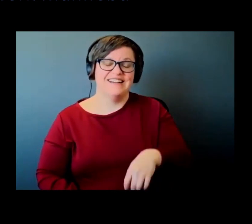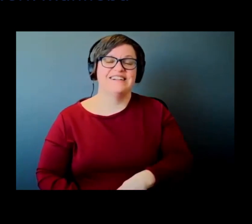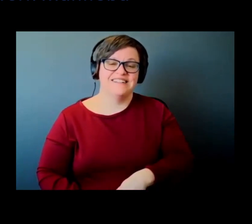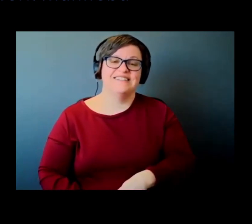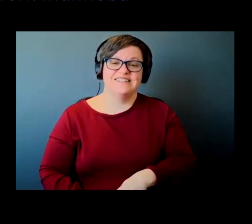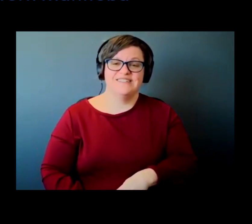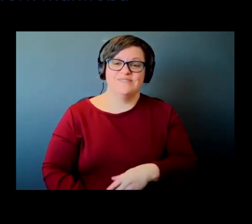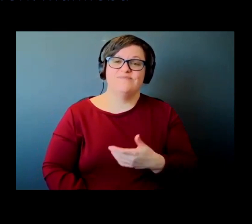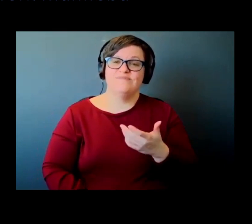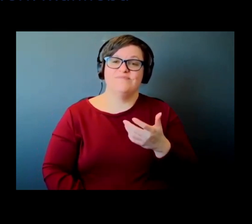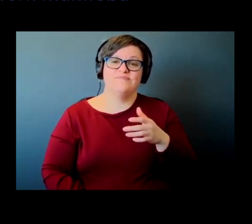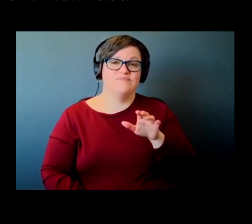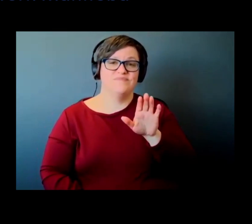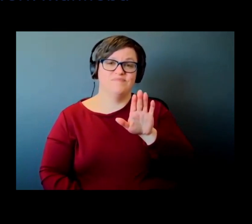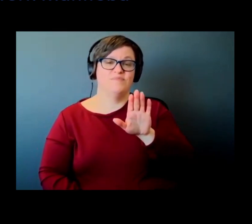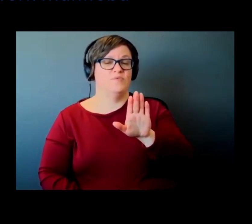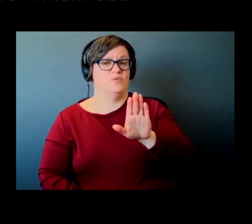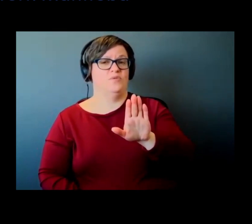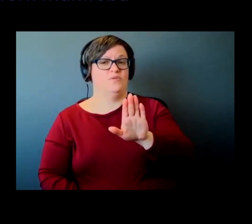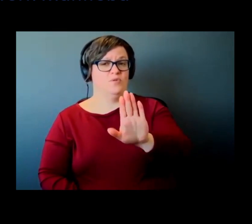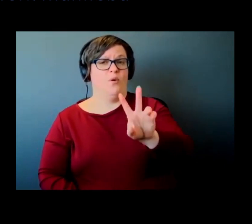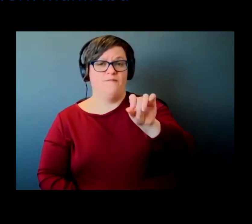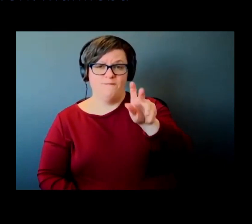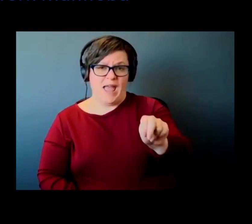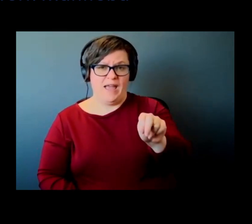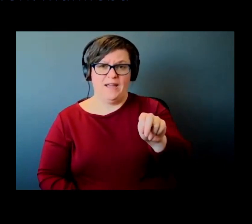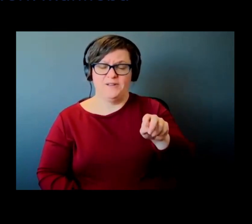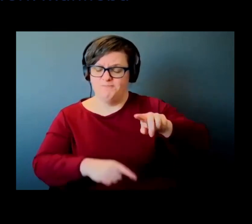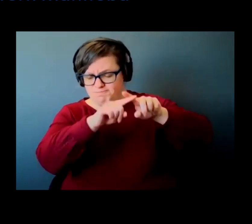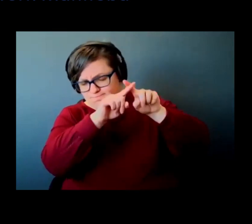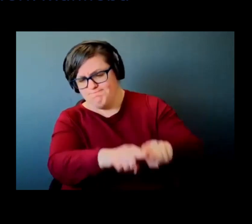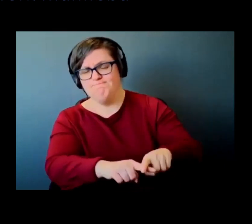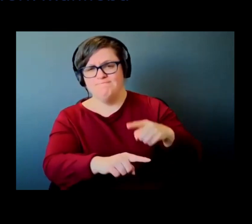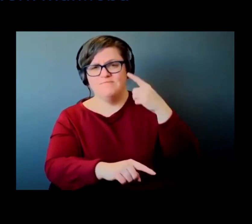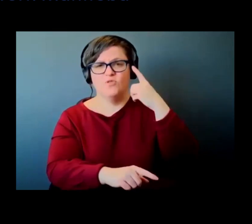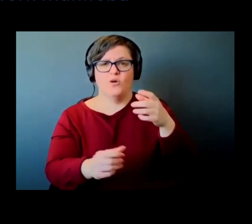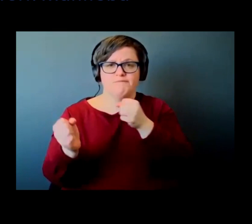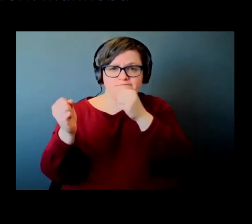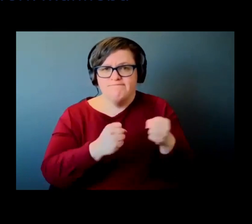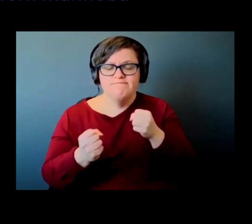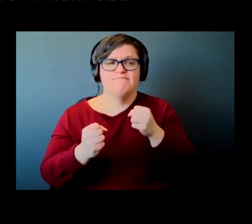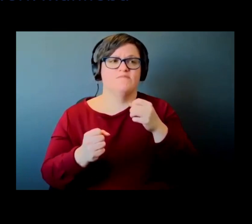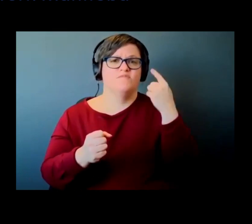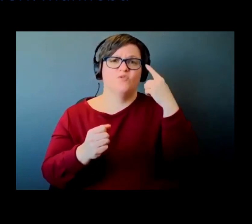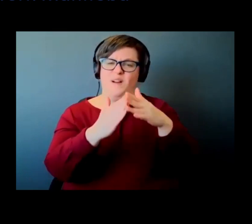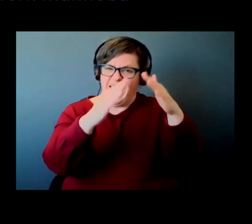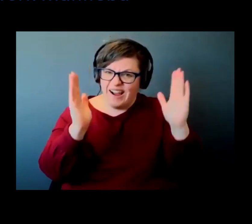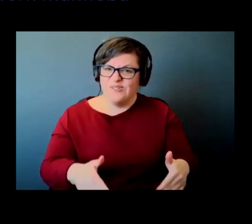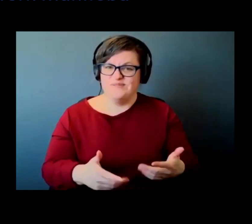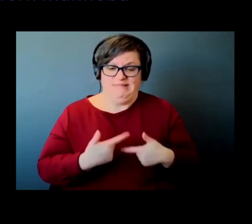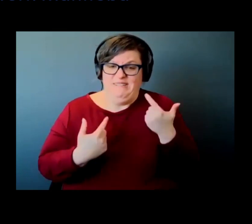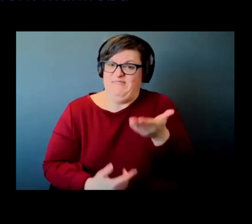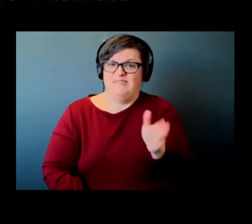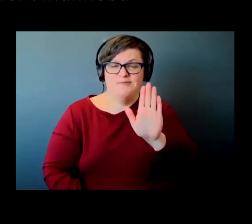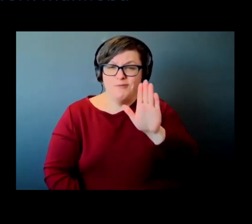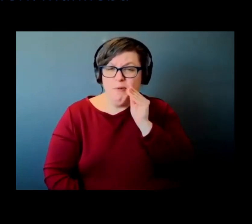is your livelihood. It's your transportation. It's your housing. It's your home.